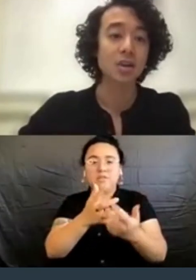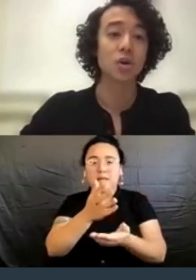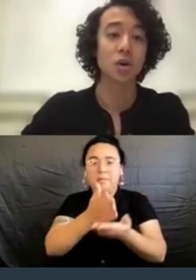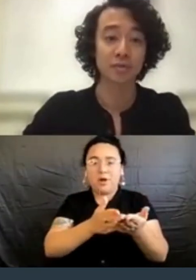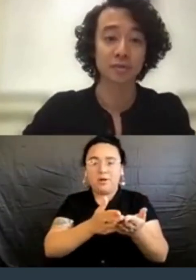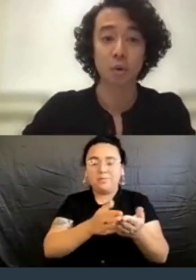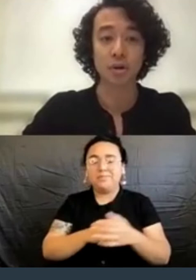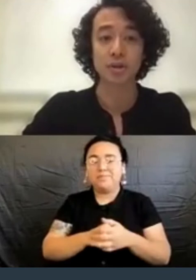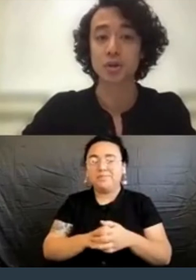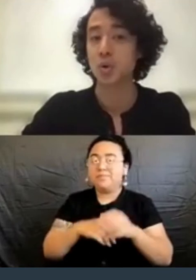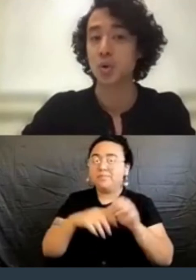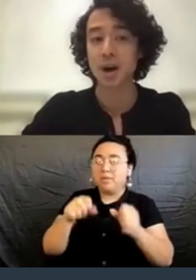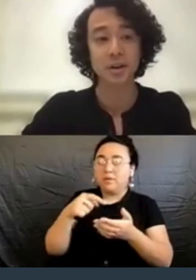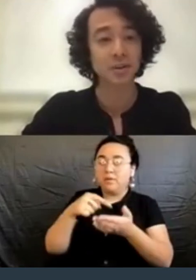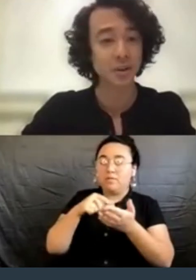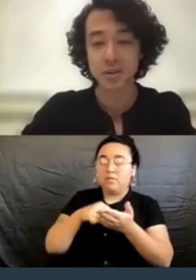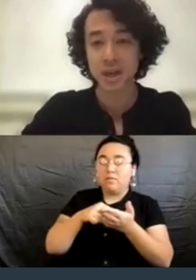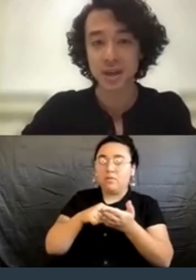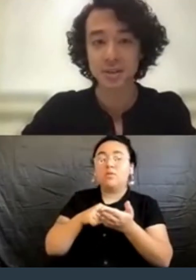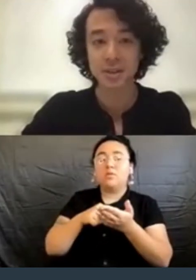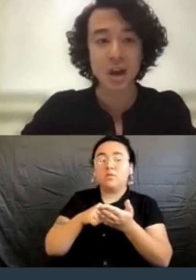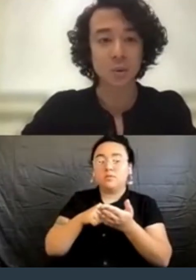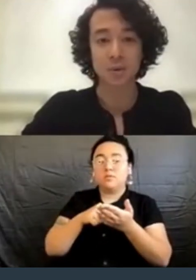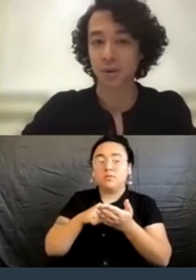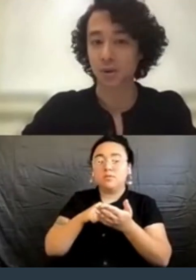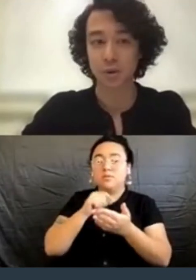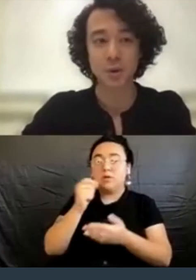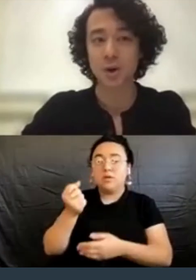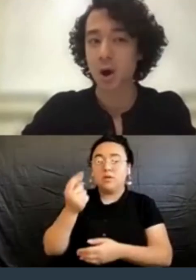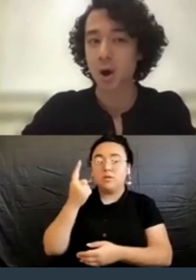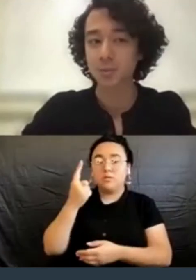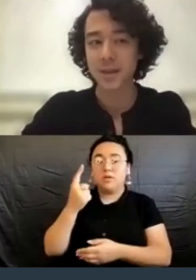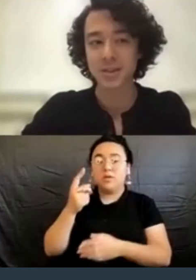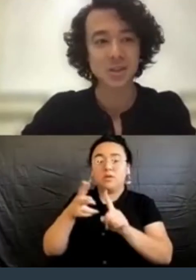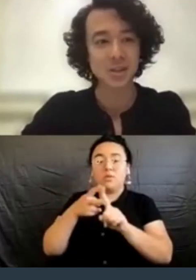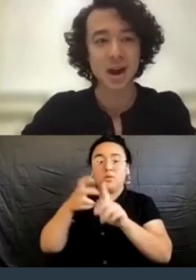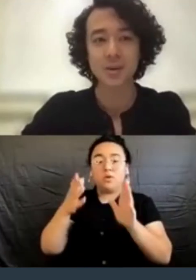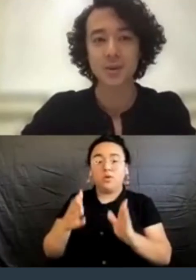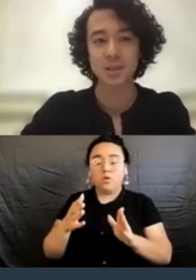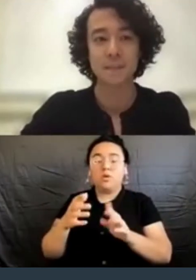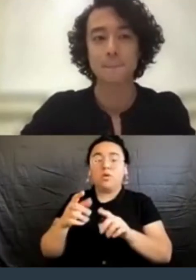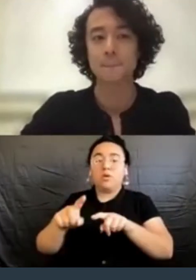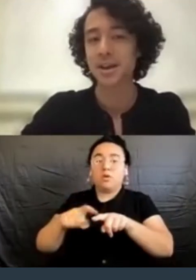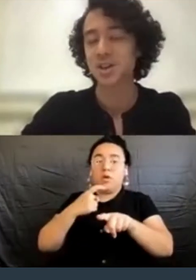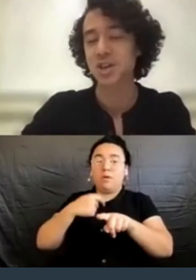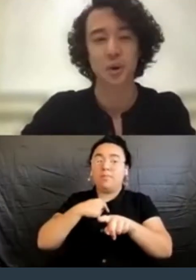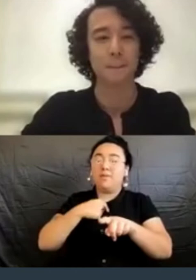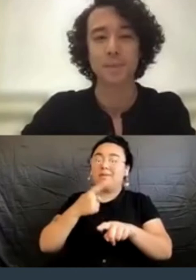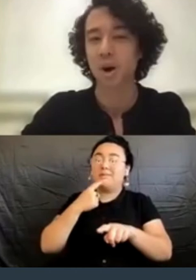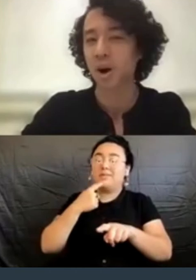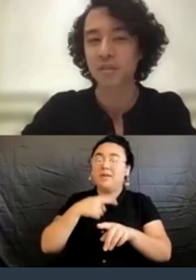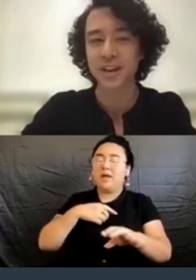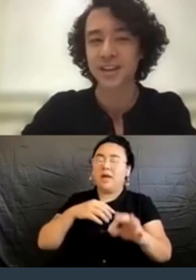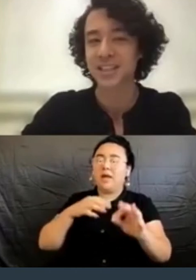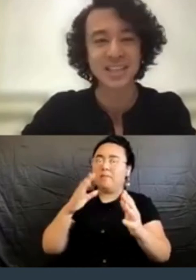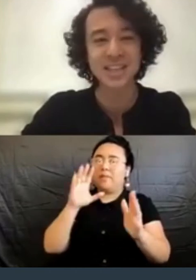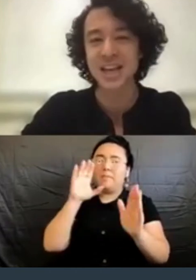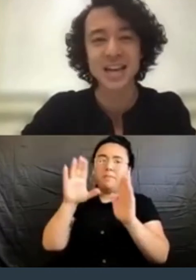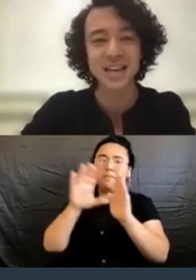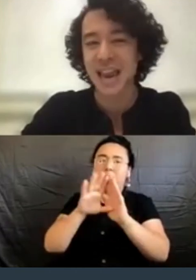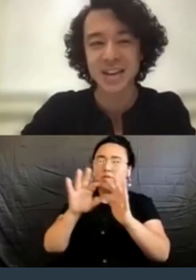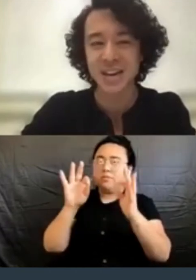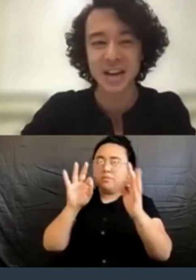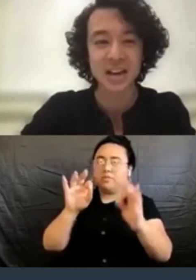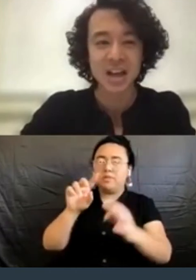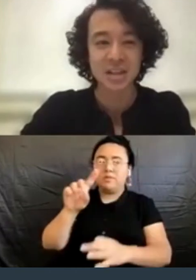I could afford to not understand when a recruiter called me and said I was the picture perfect